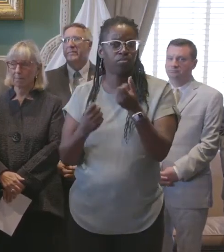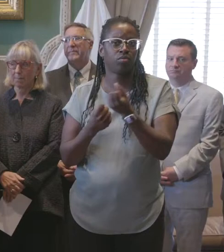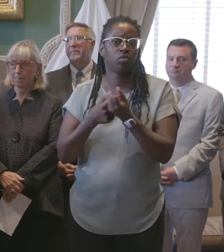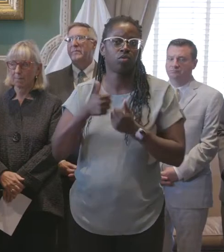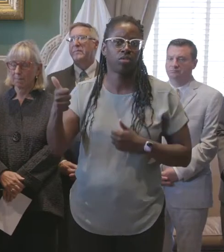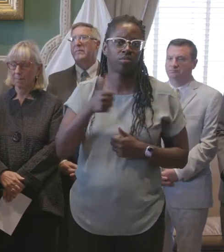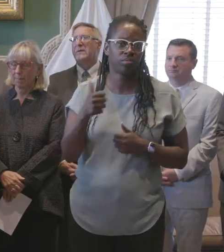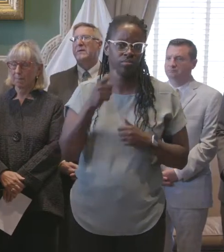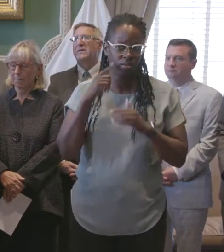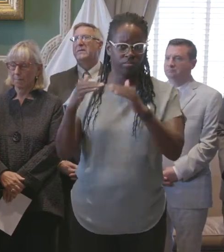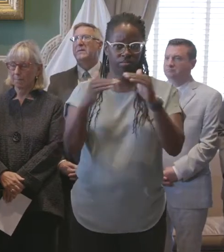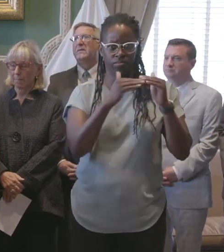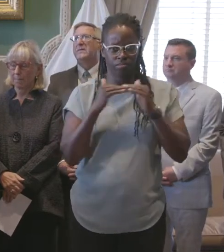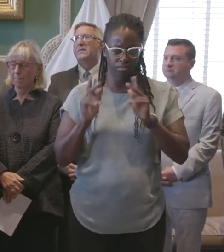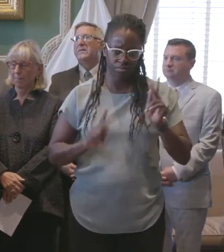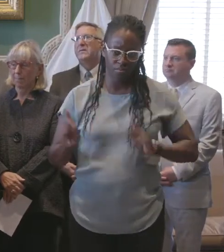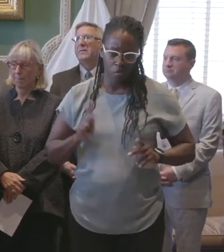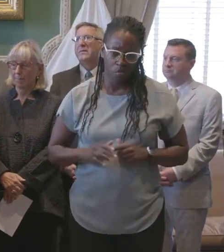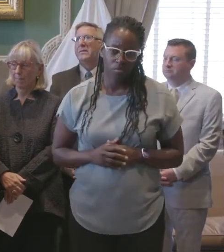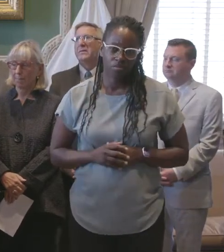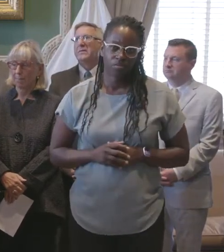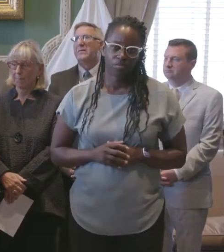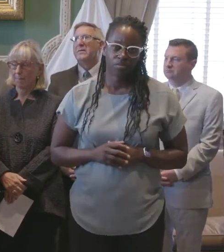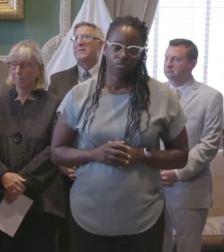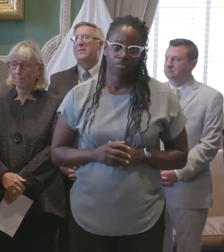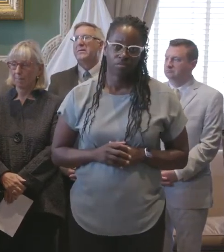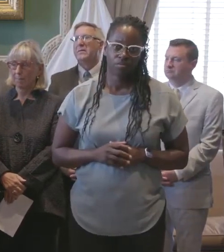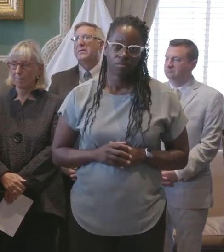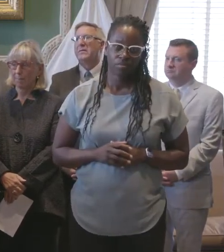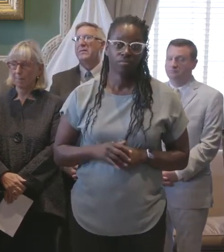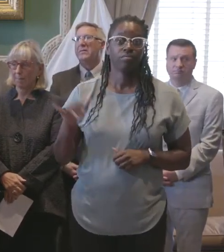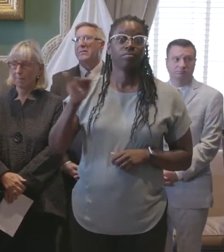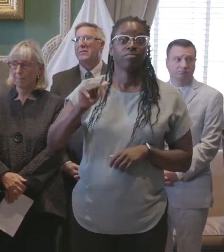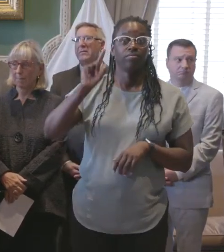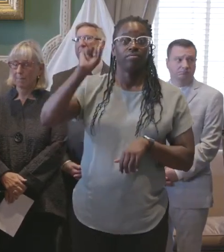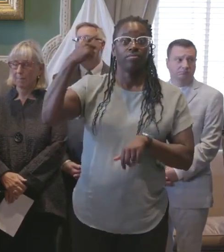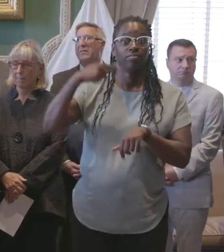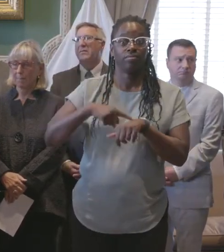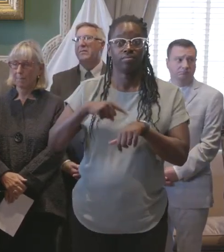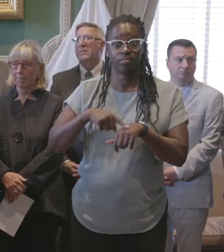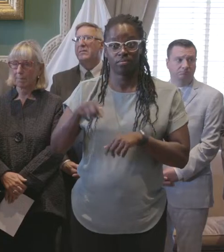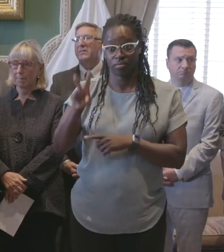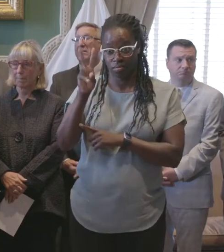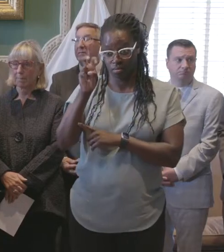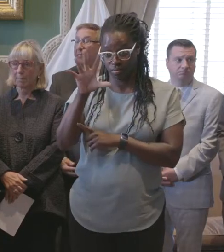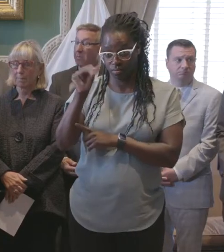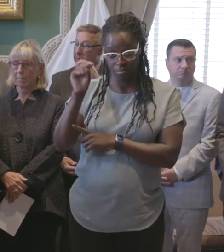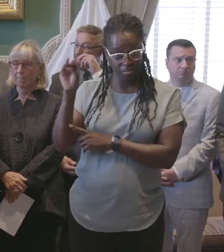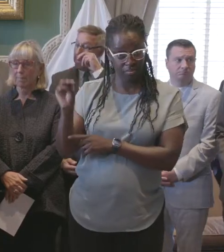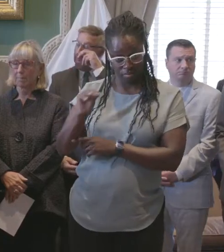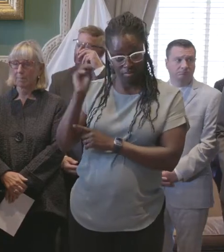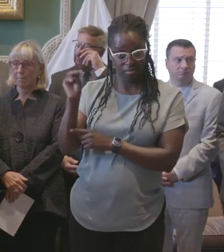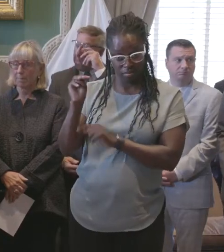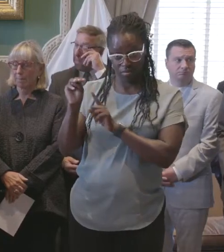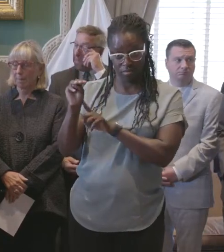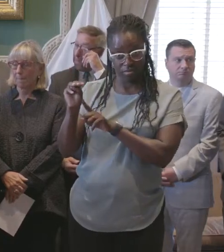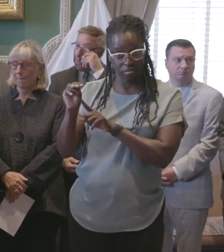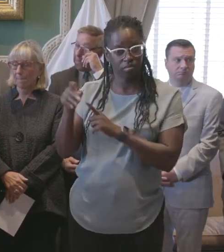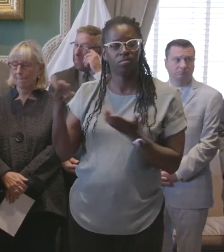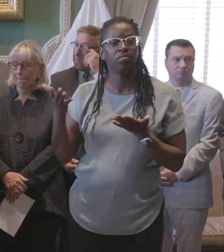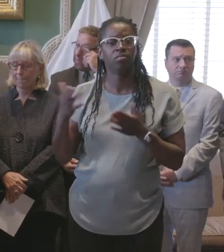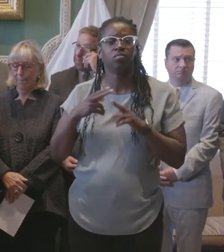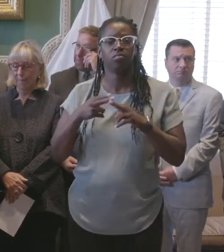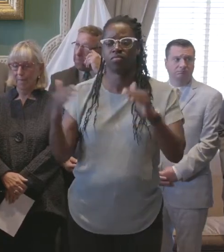in transportation financing, because for the first time, we're using $250 million of fair share funding to